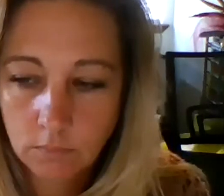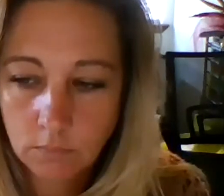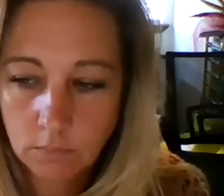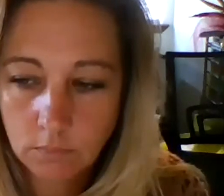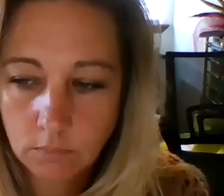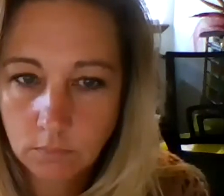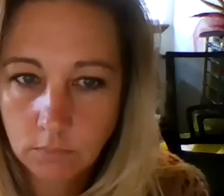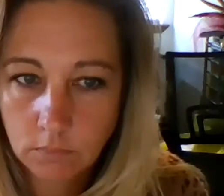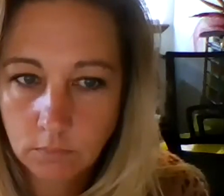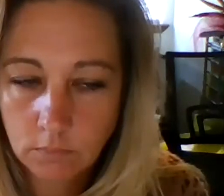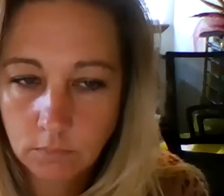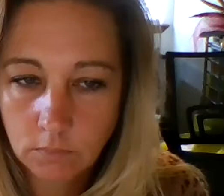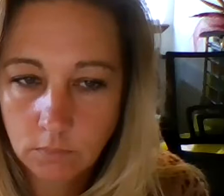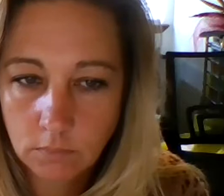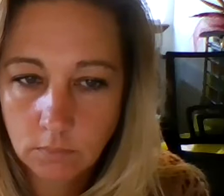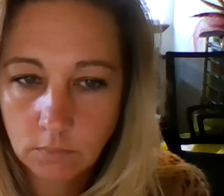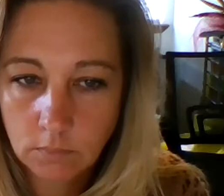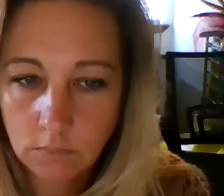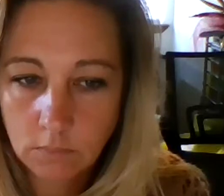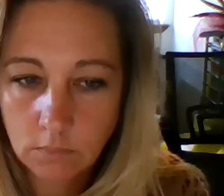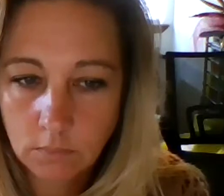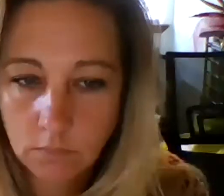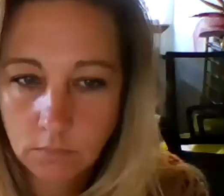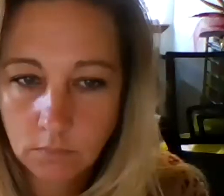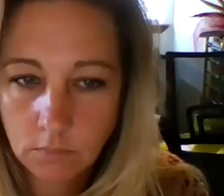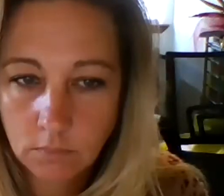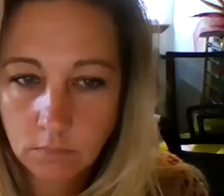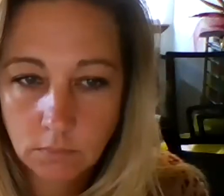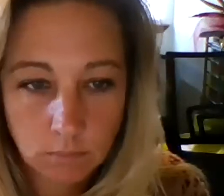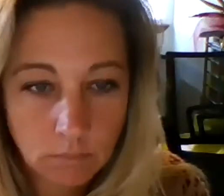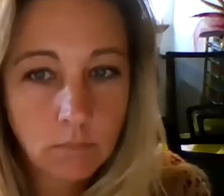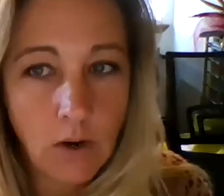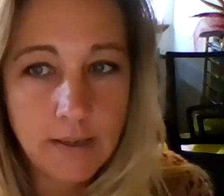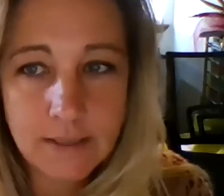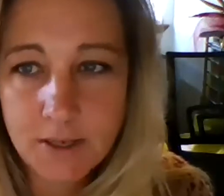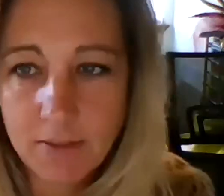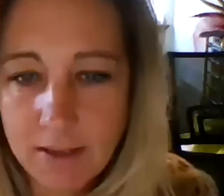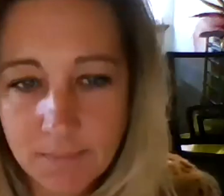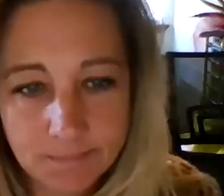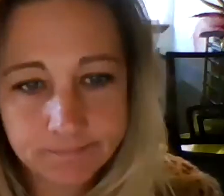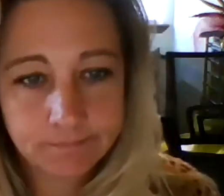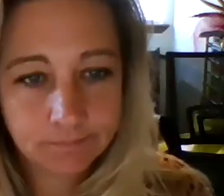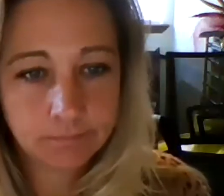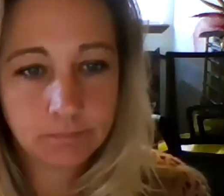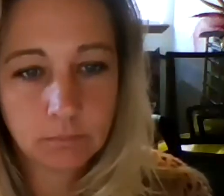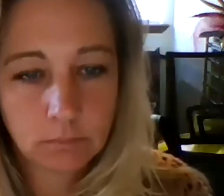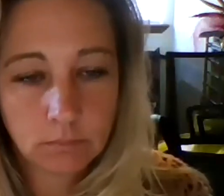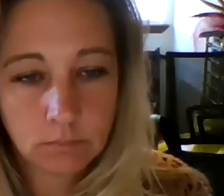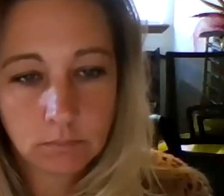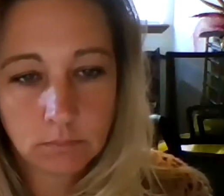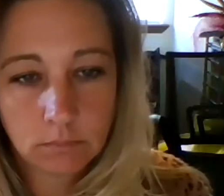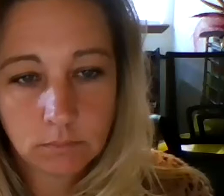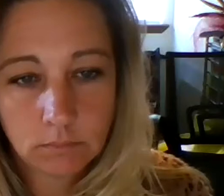presentation. We're just waiting for interpreter and a couple more folks before we get started. All right, sounds good. Thank you. Thank